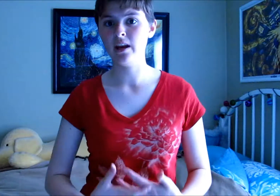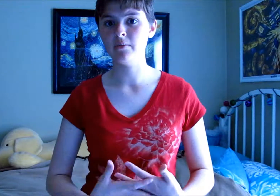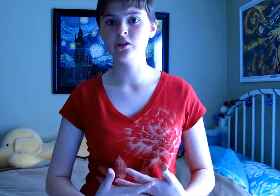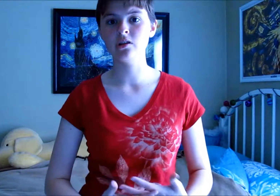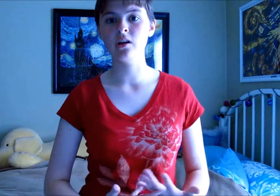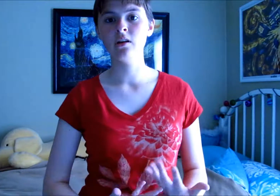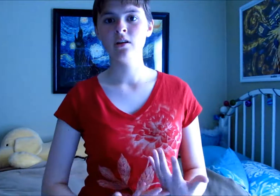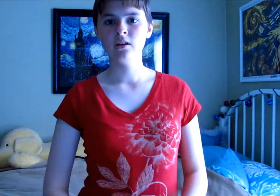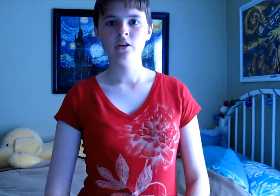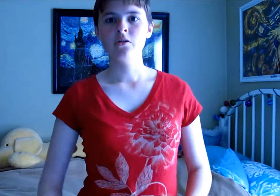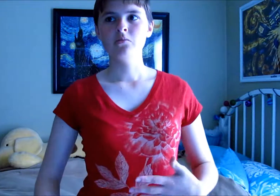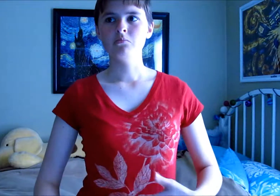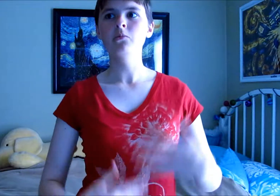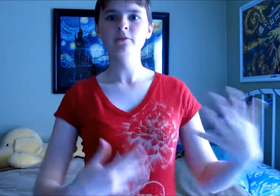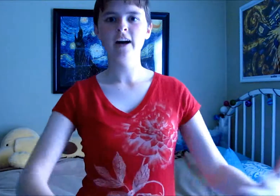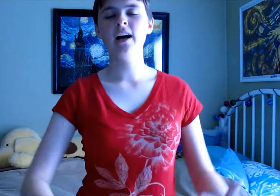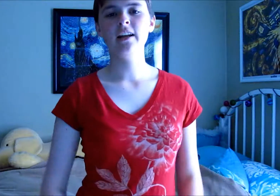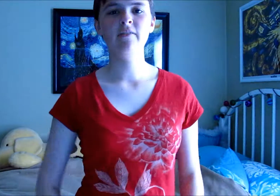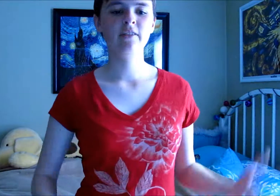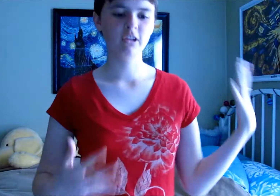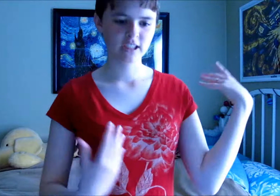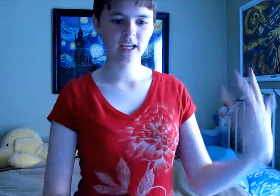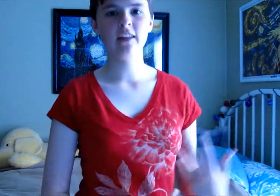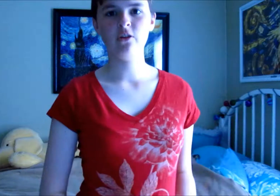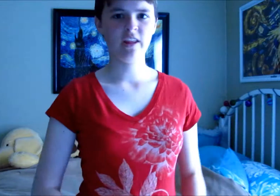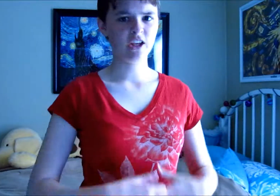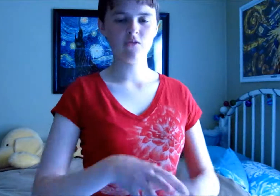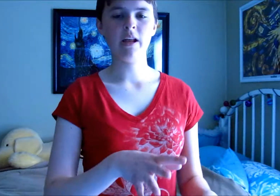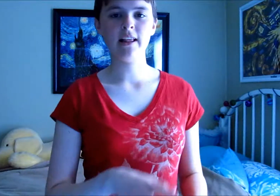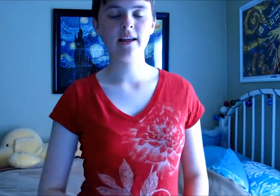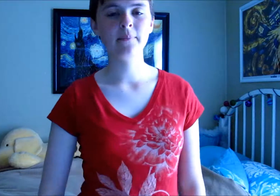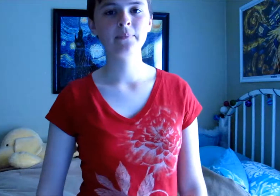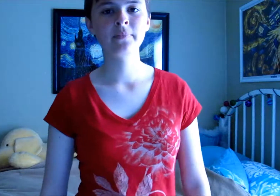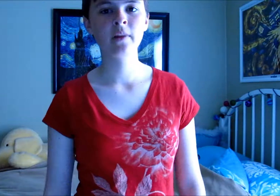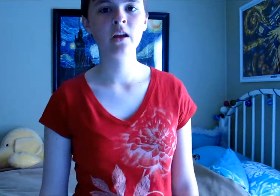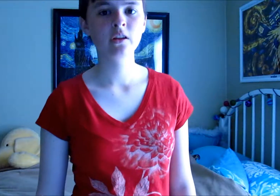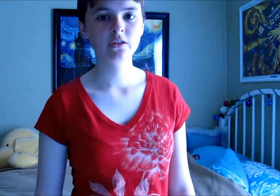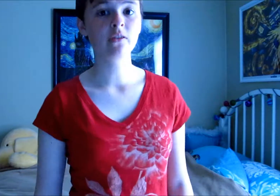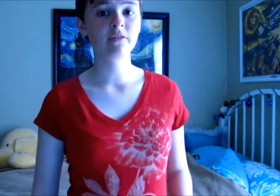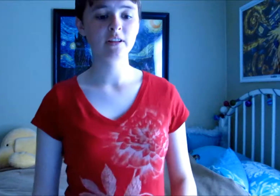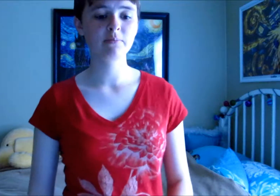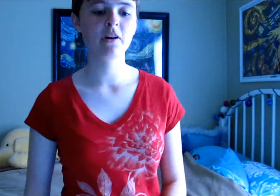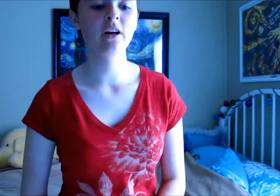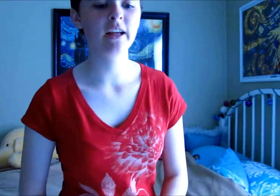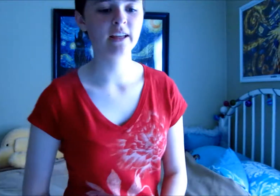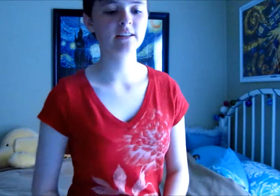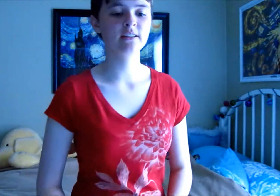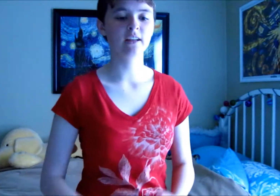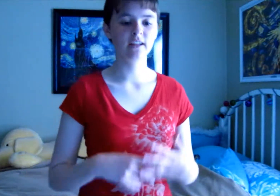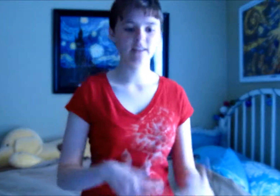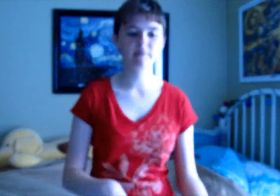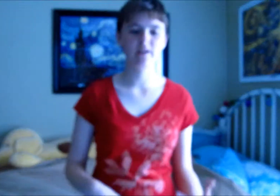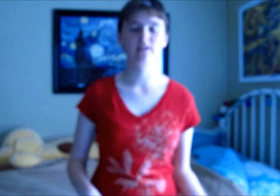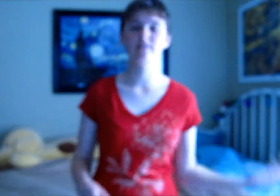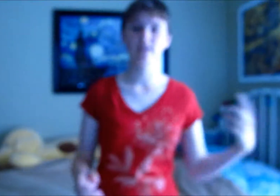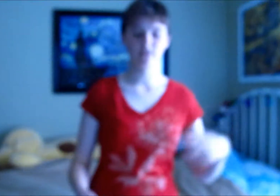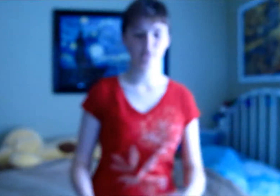able to move on. If they're together, they can do anything. So for this part, it's unlimited, together